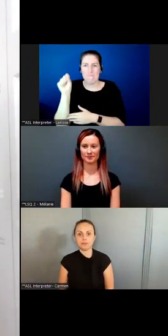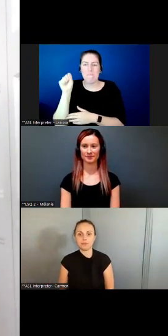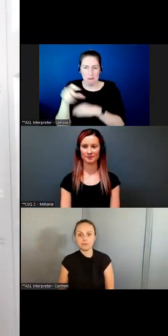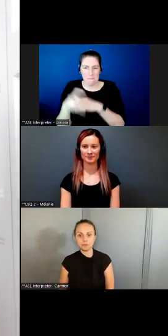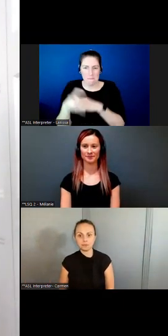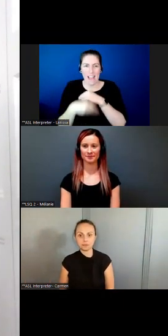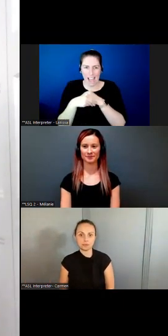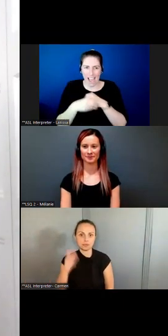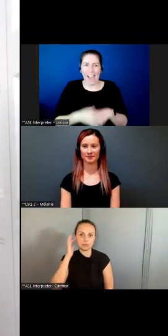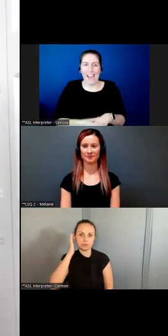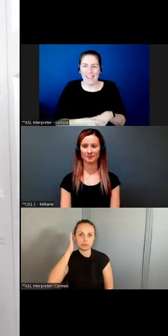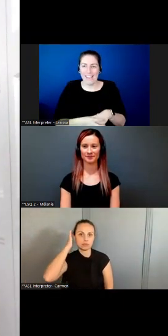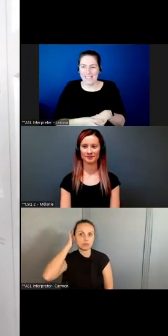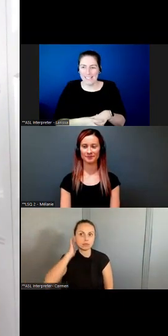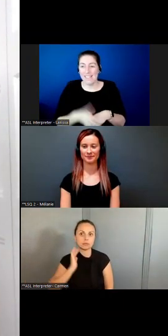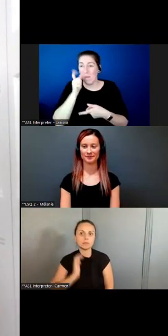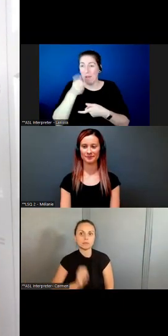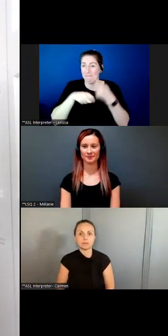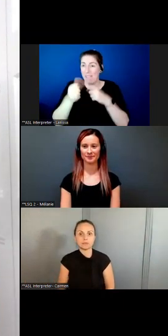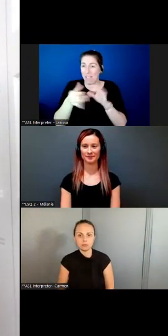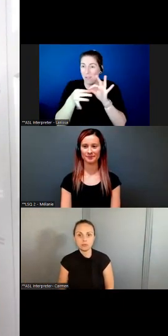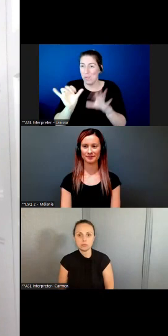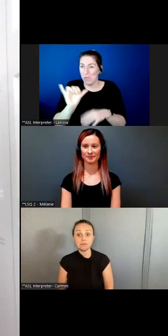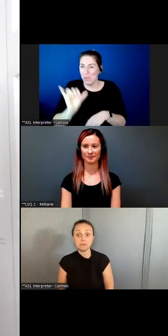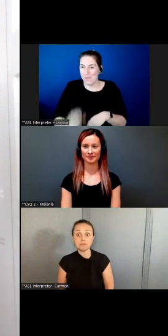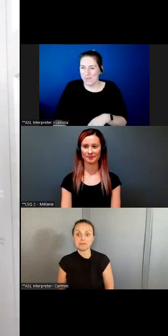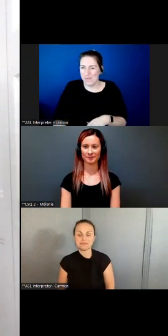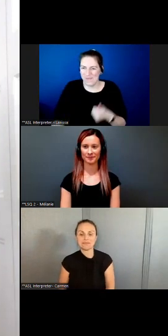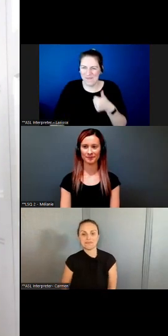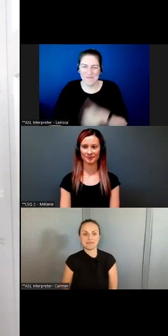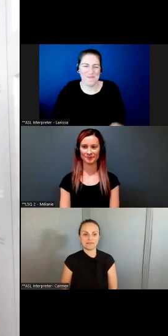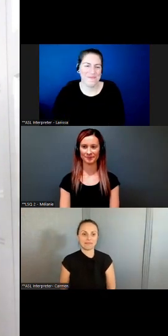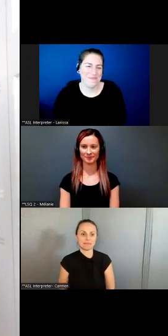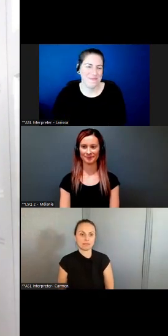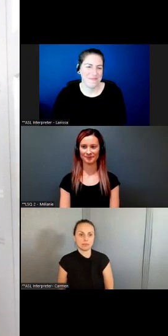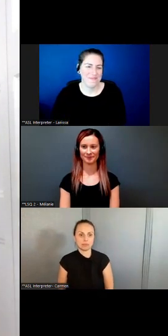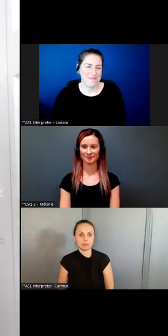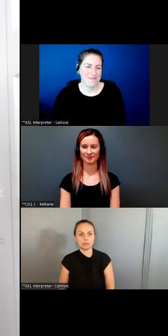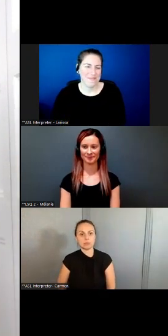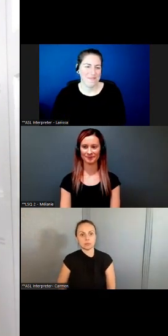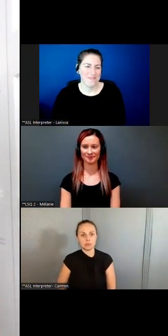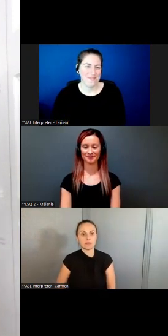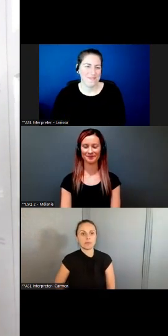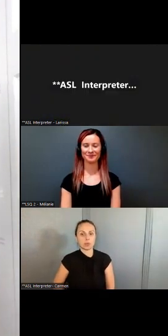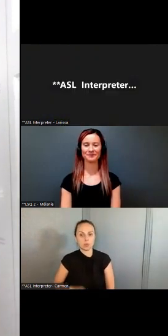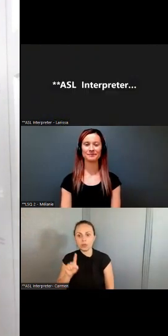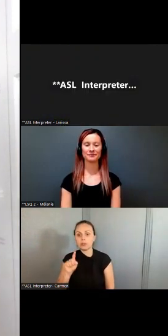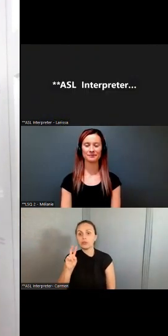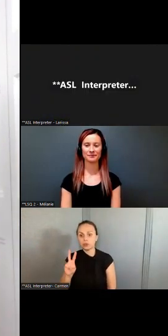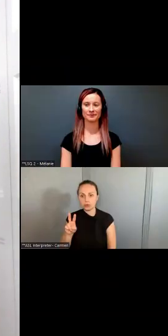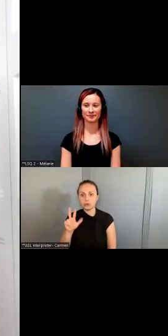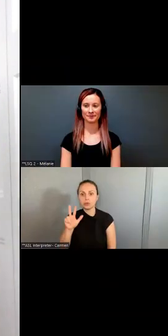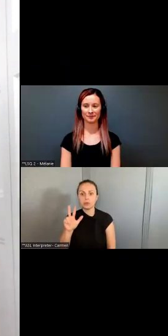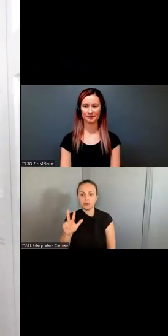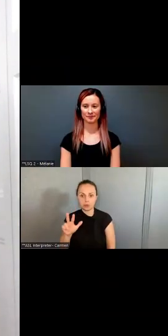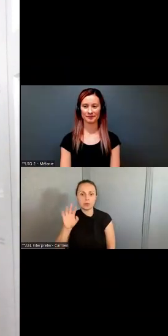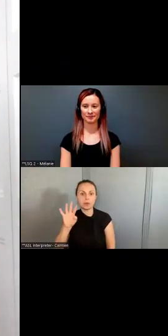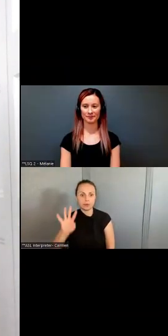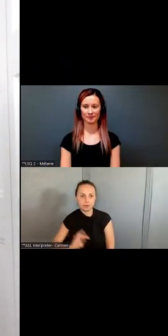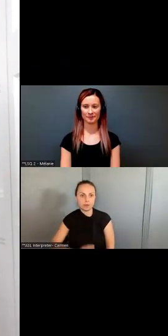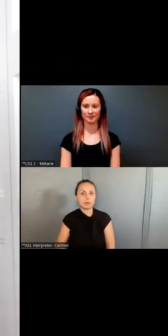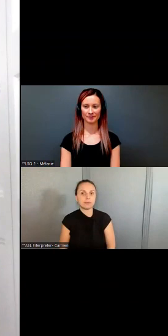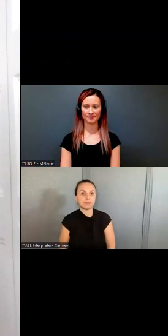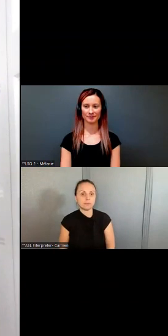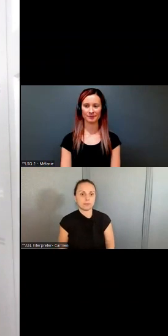bobbing our head to the rhythm. 1, 2, 3, 4. Hey,